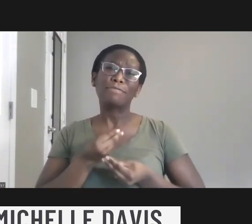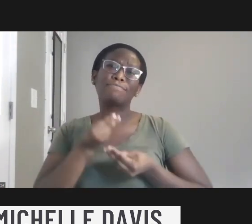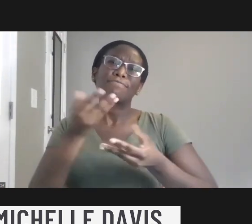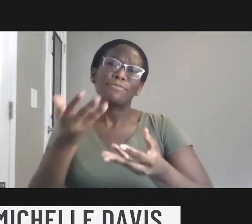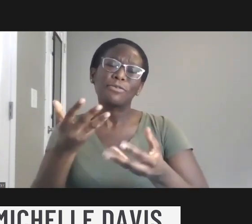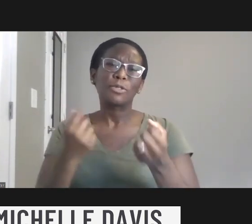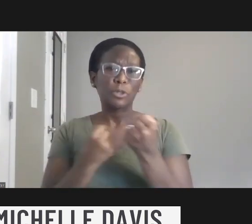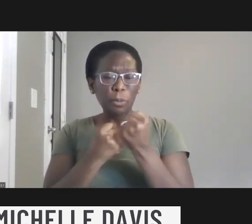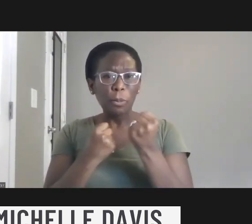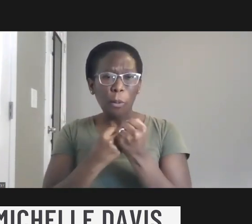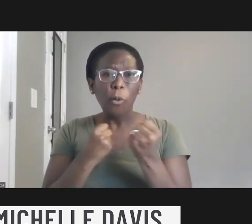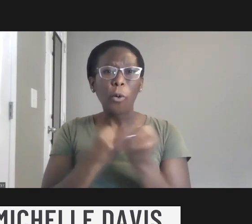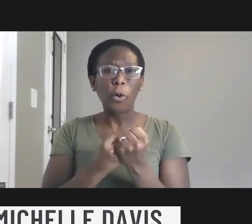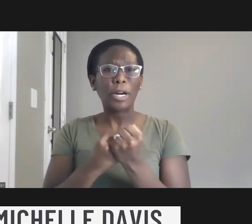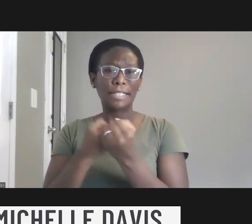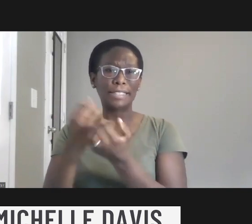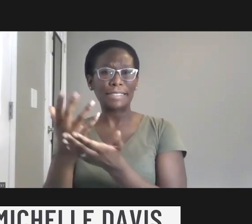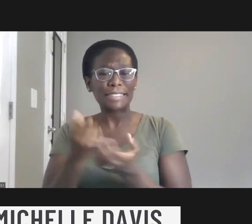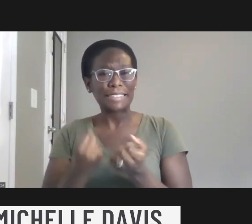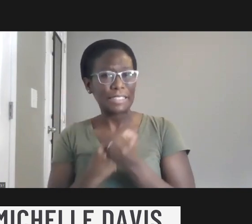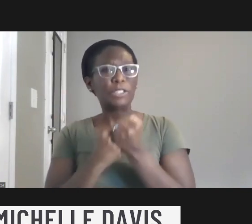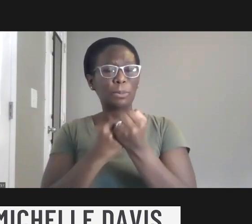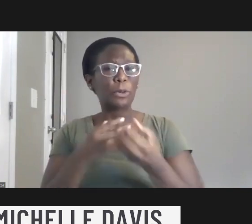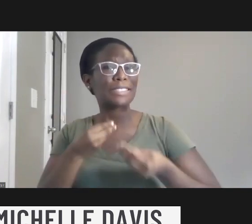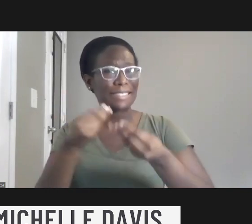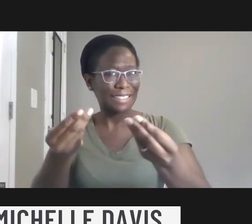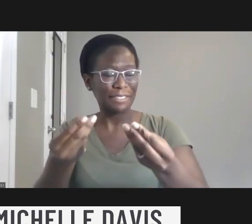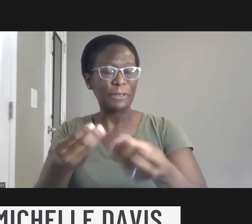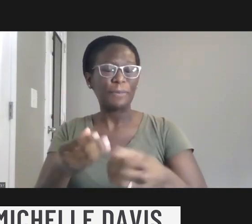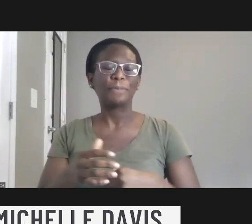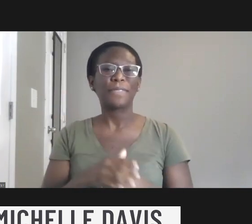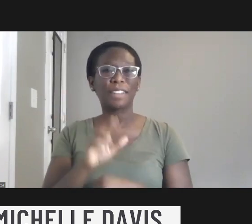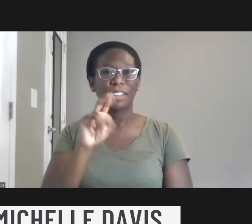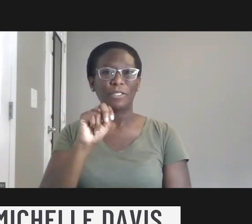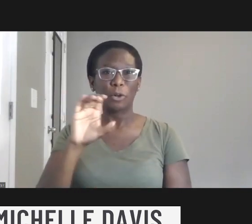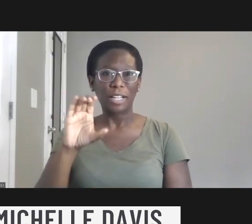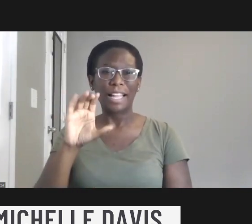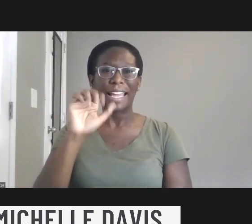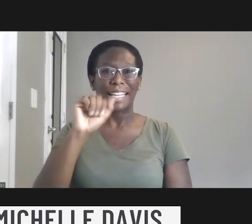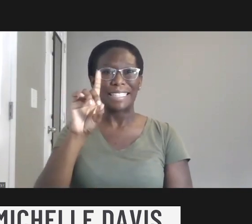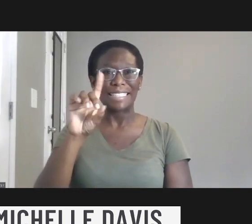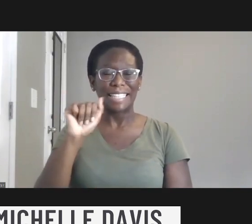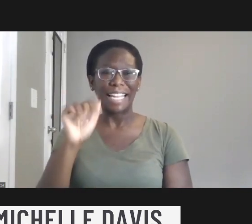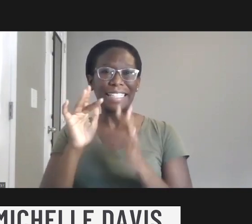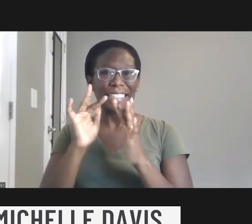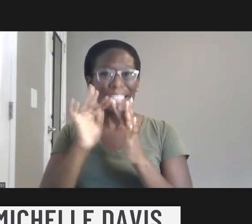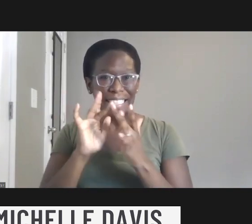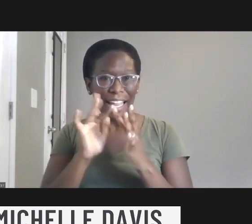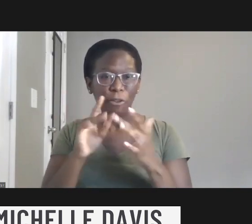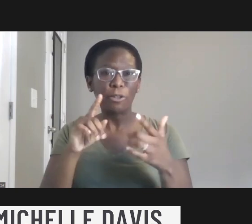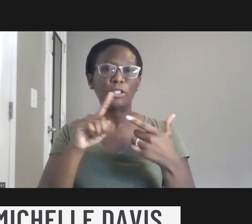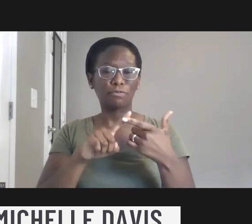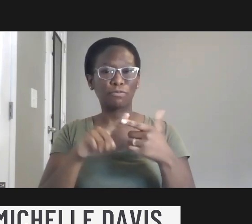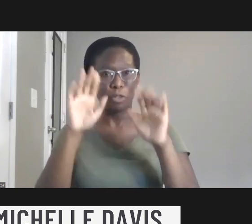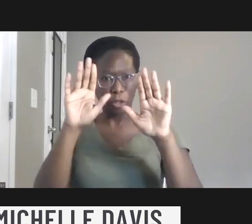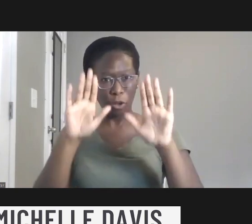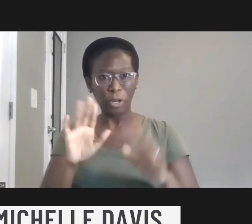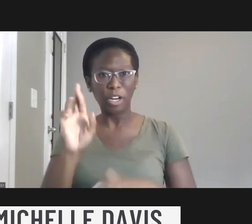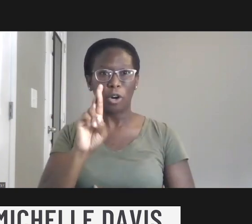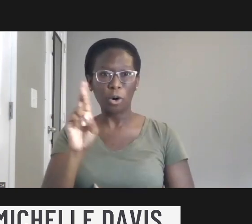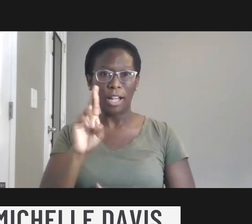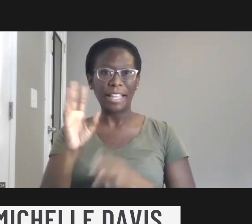sponsors. The North Carolina ADA Network, the Greater Raleigh Convention and Visitors